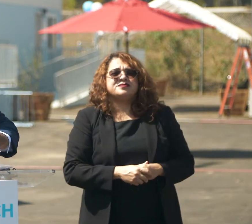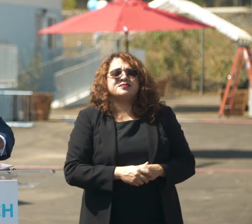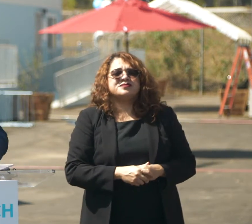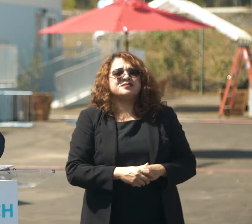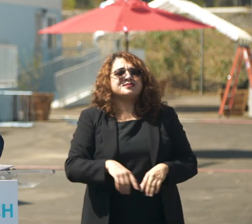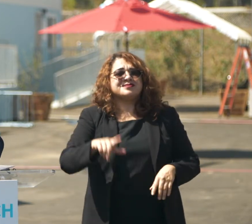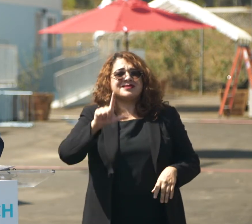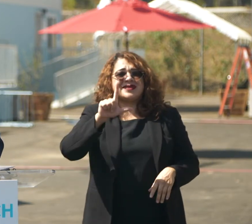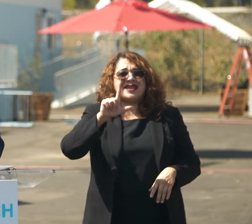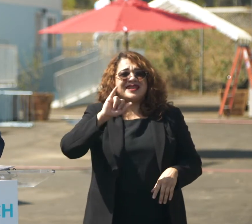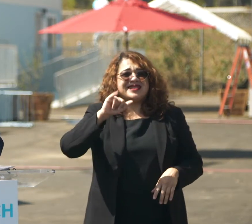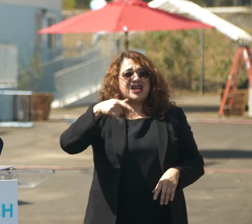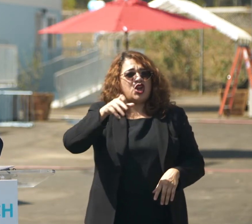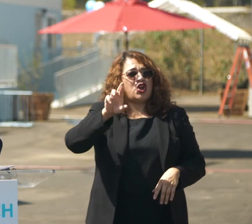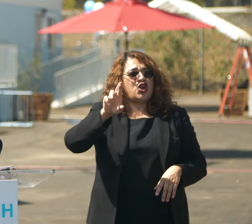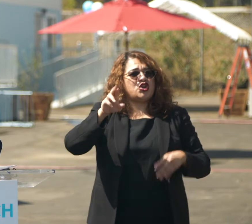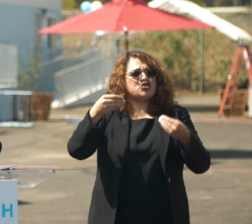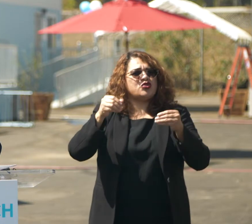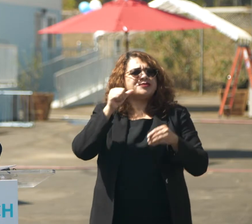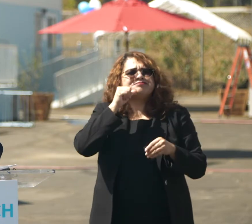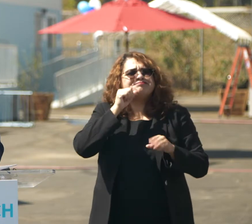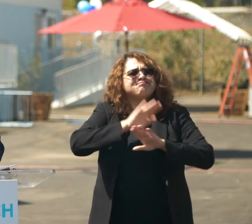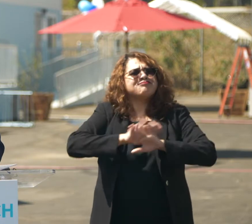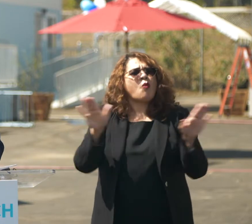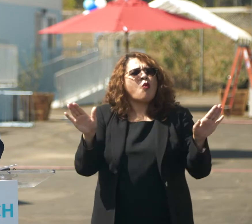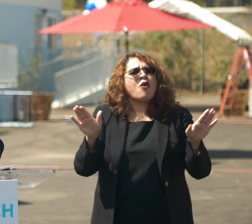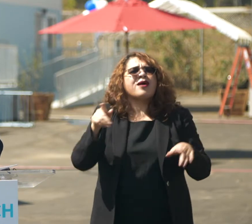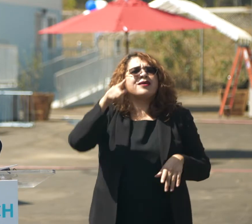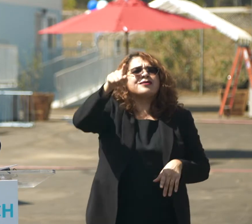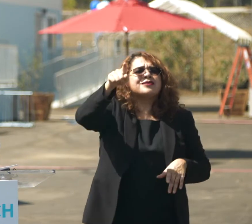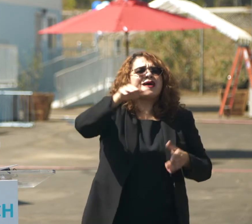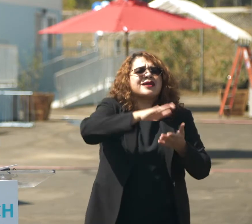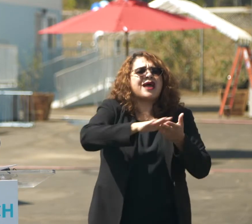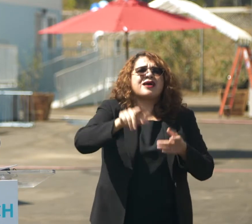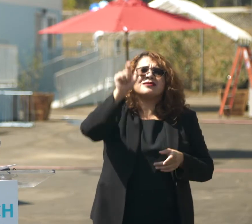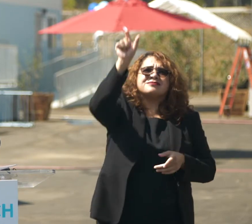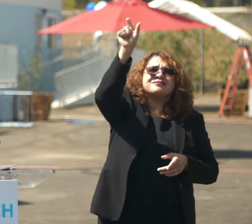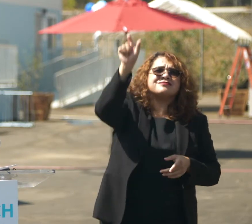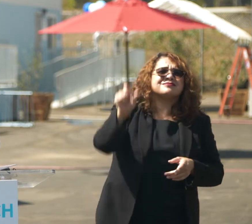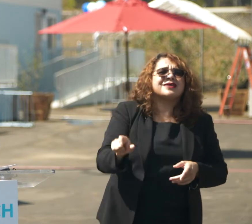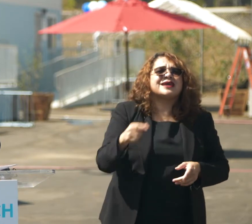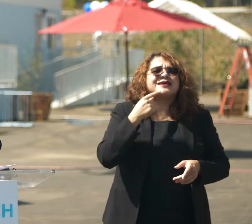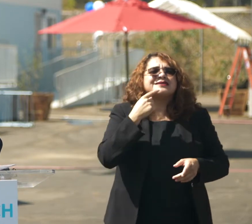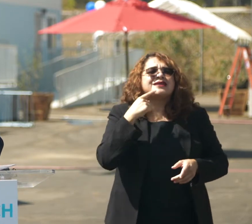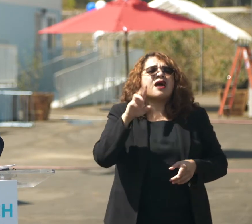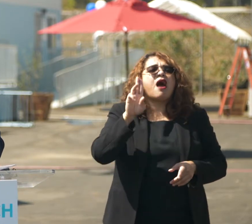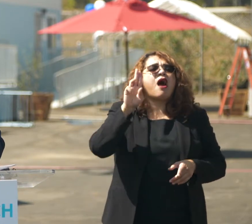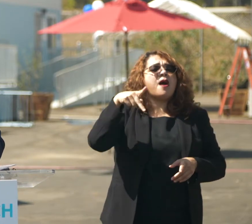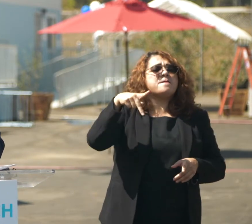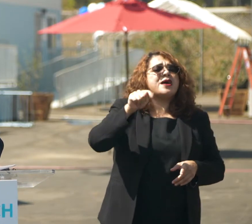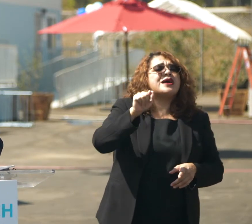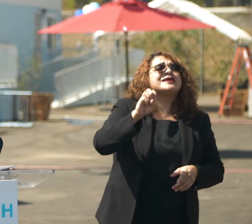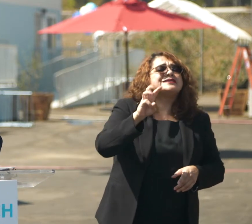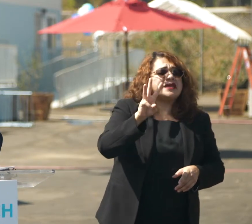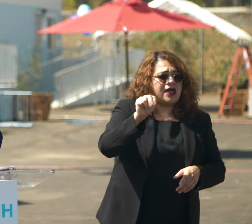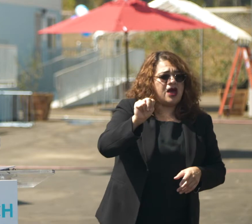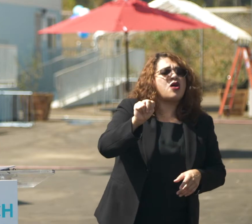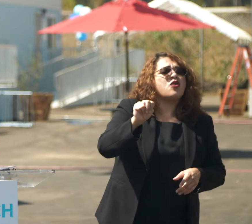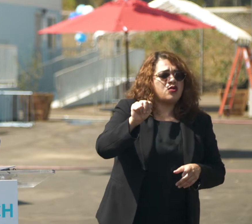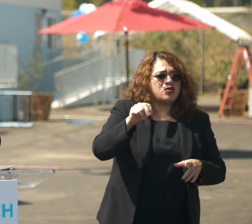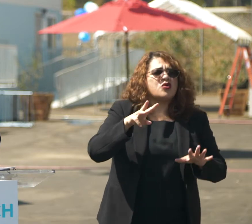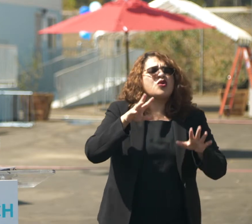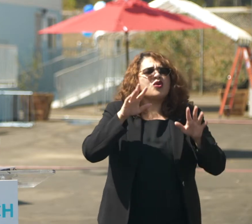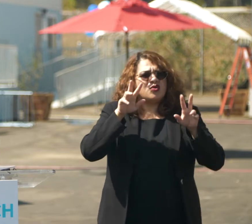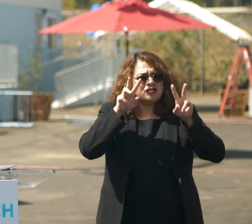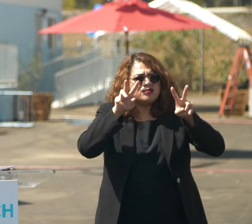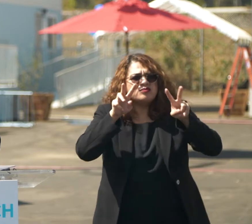instead of a liquor store, now we've got a nice, you'll probably see a nice sign out front that says Uptown, and we're actively seeking neighborhood serving